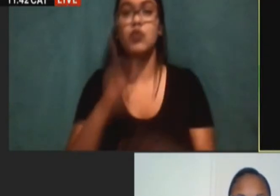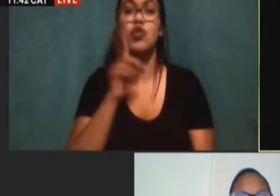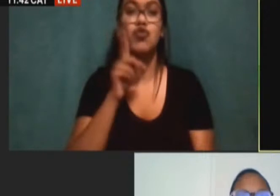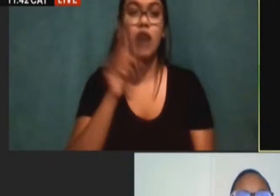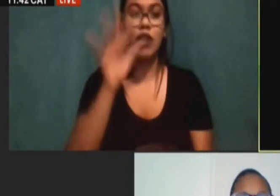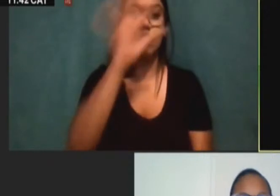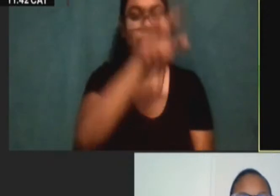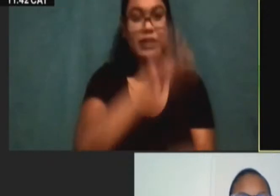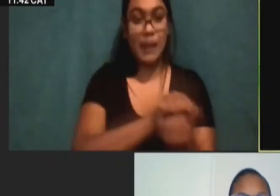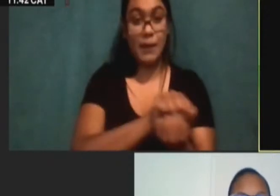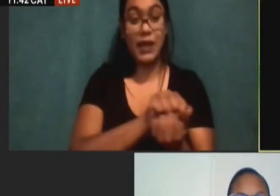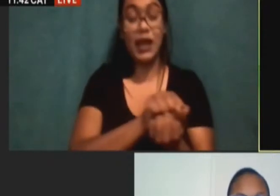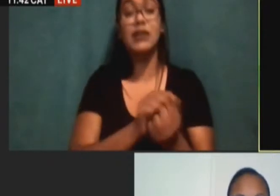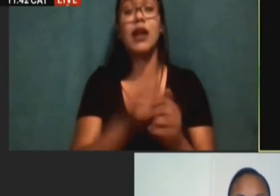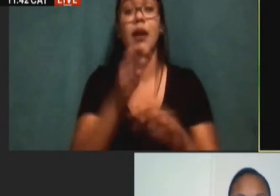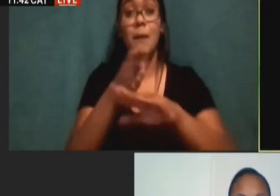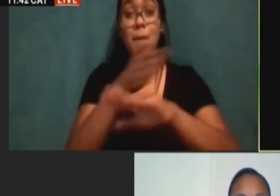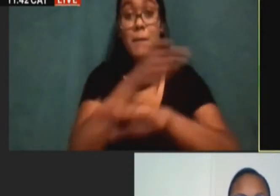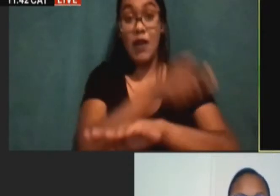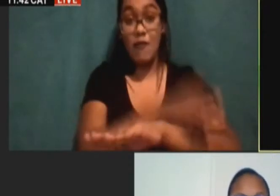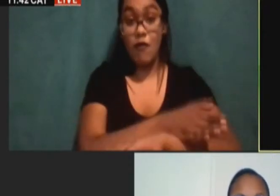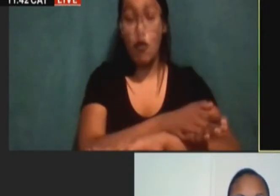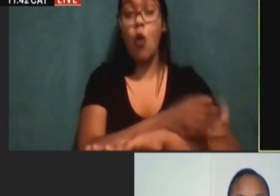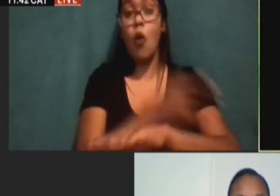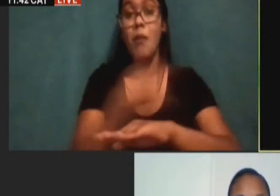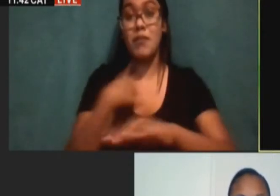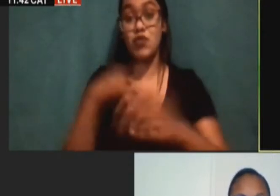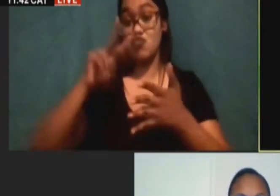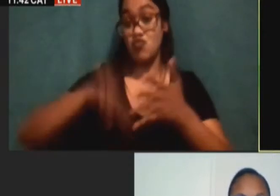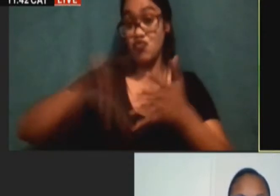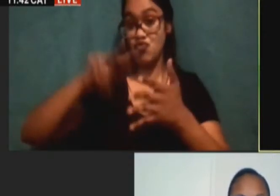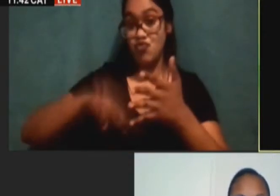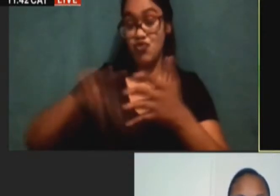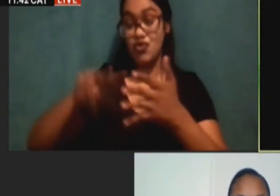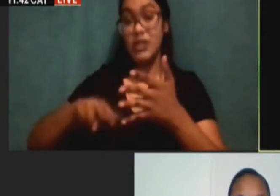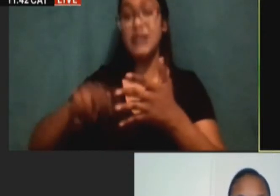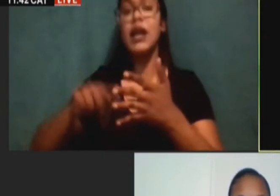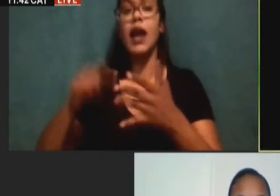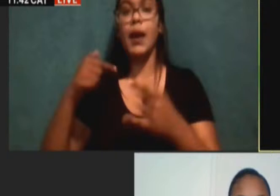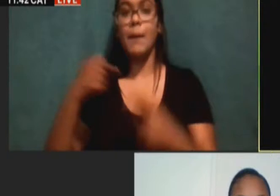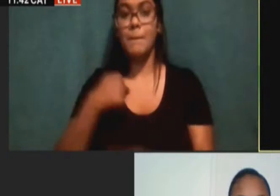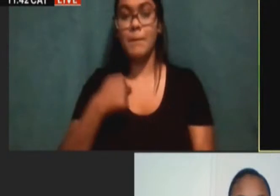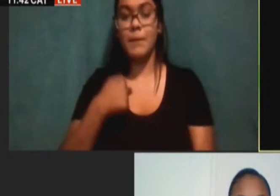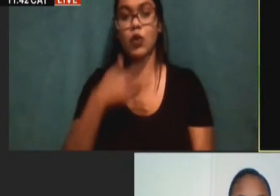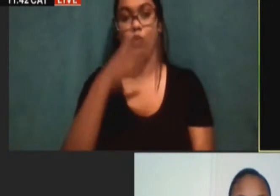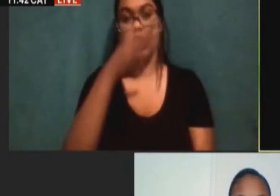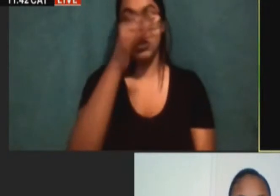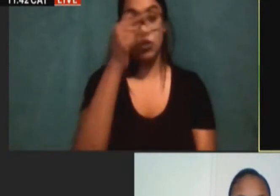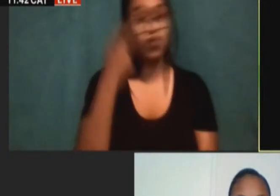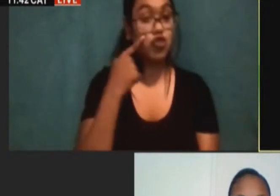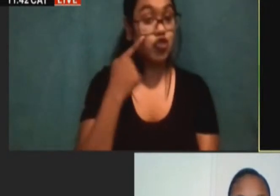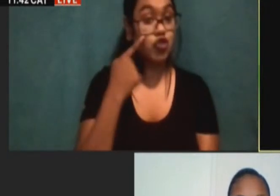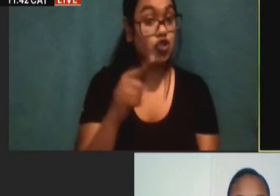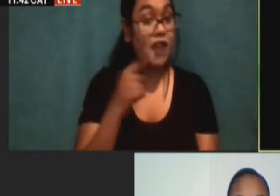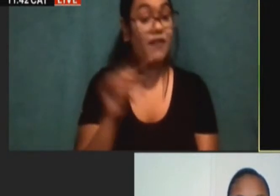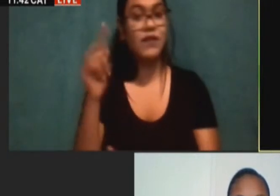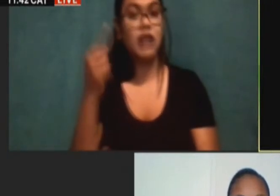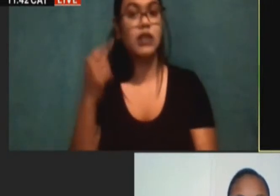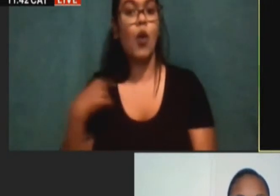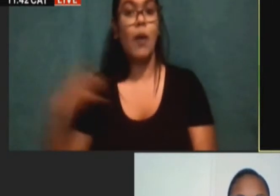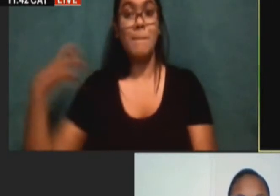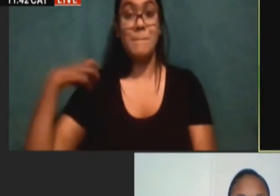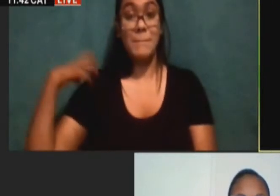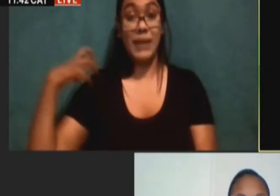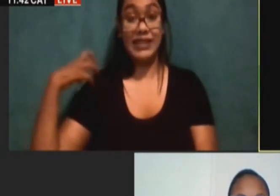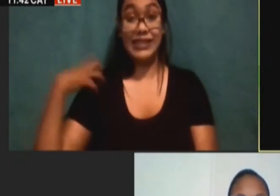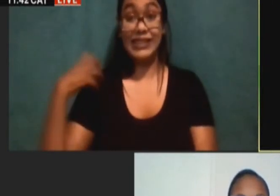But before I read out the first batch of questions, I'm going to check with Minister if he wants to make any other summary based